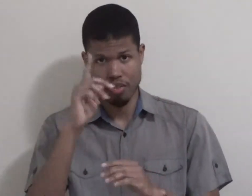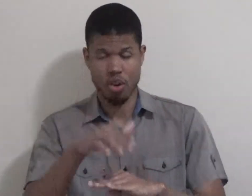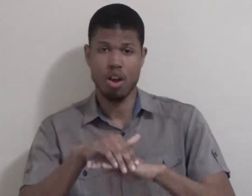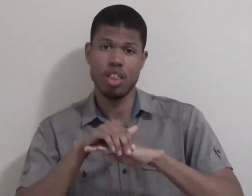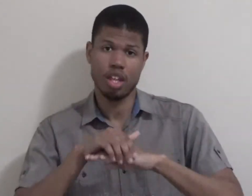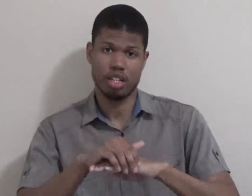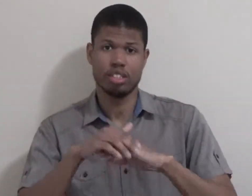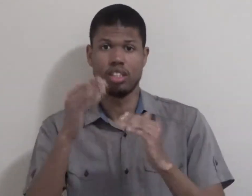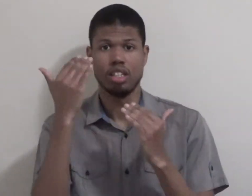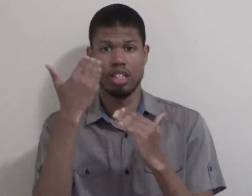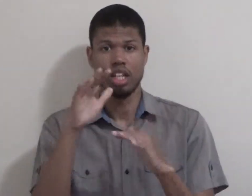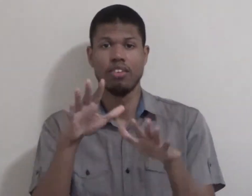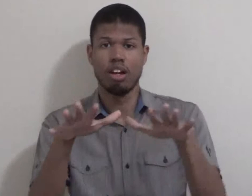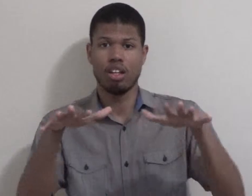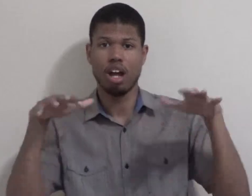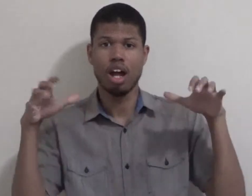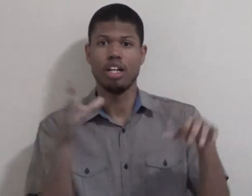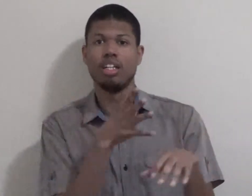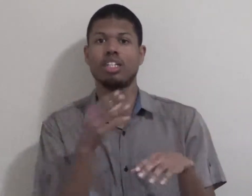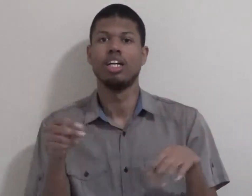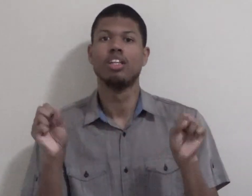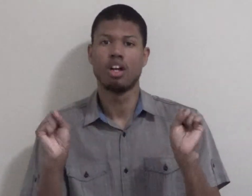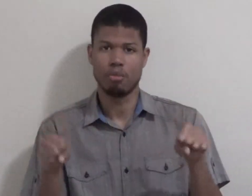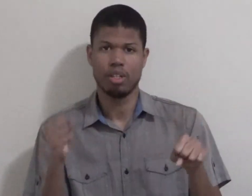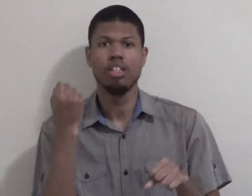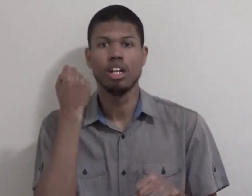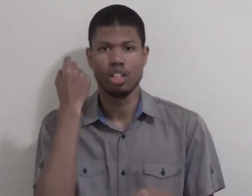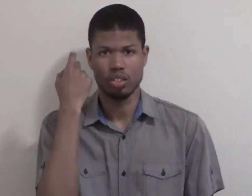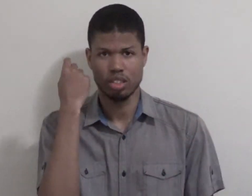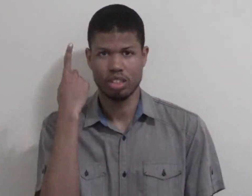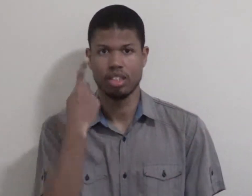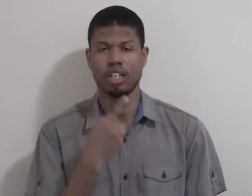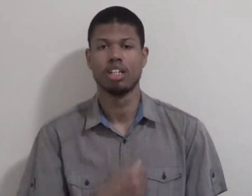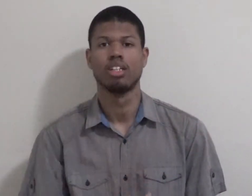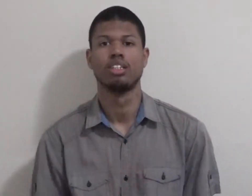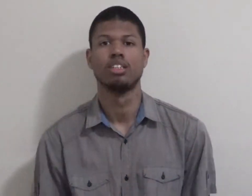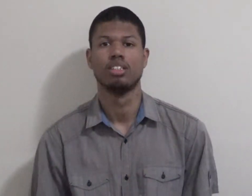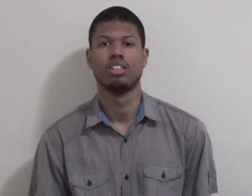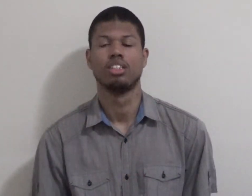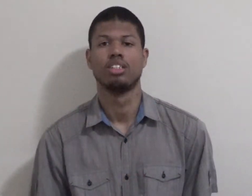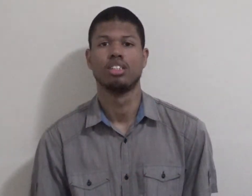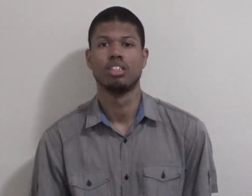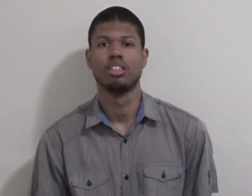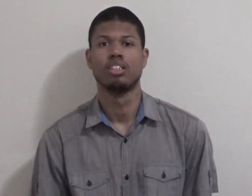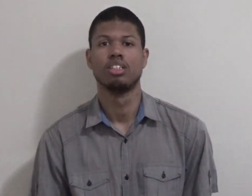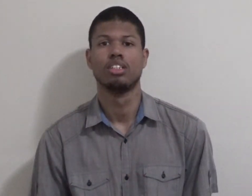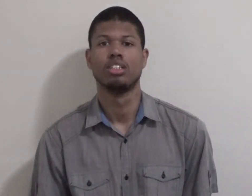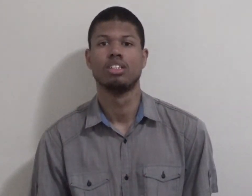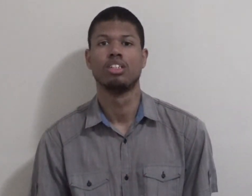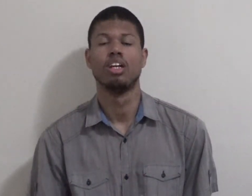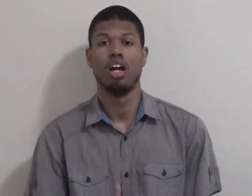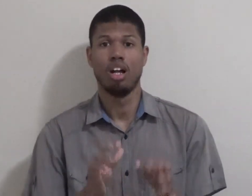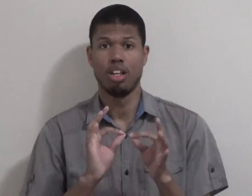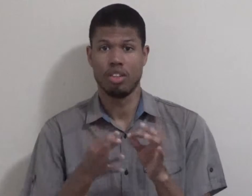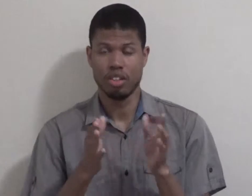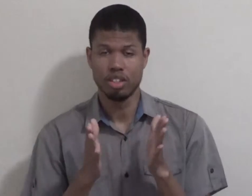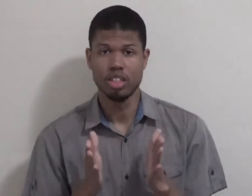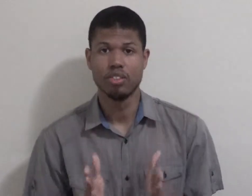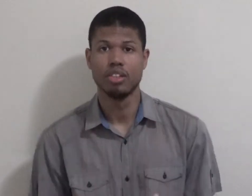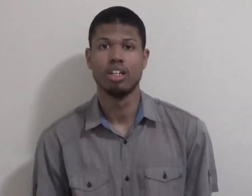to understand English. The interpreter needs to be aware of the differences in the use of